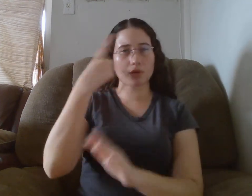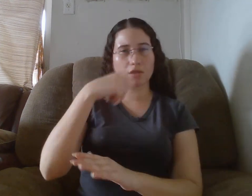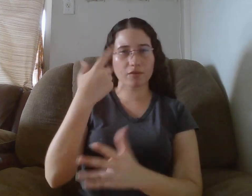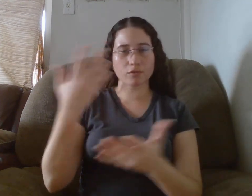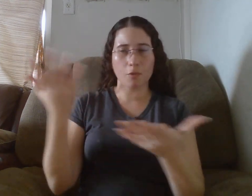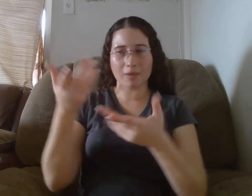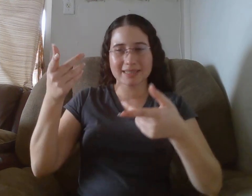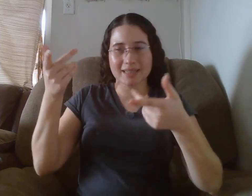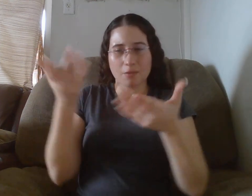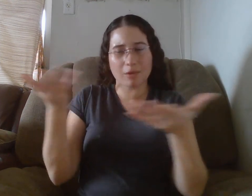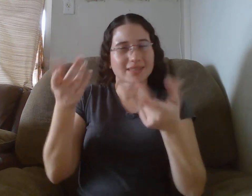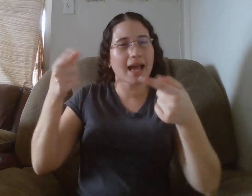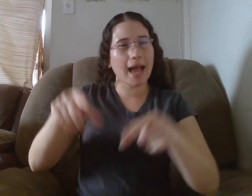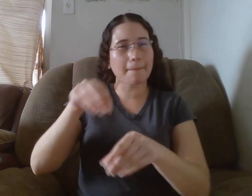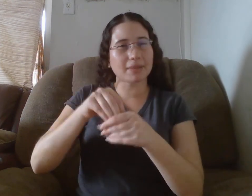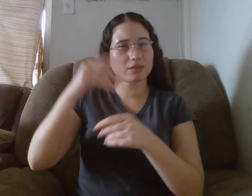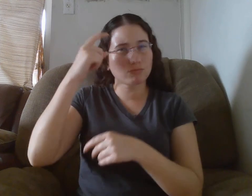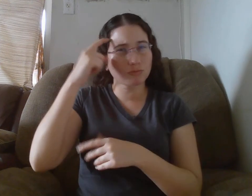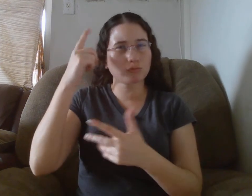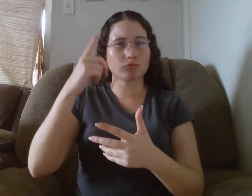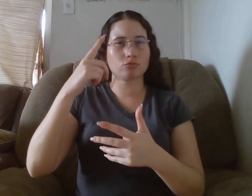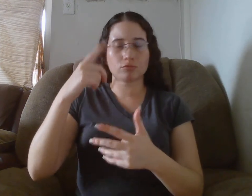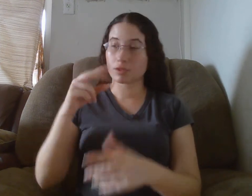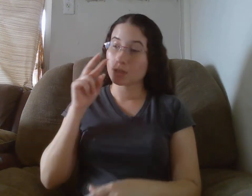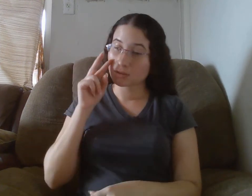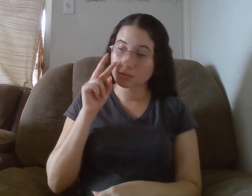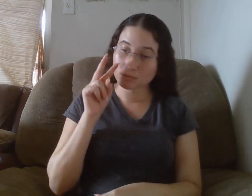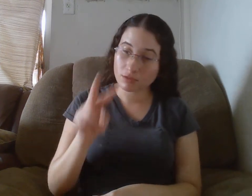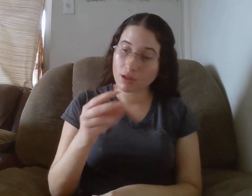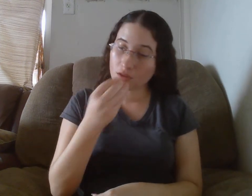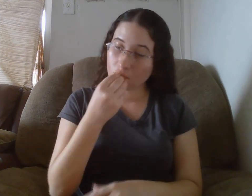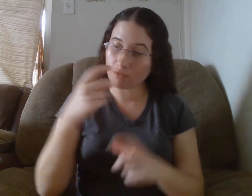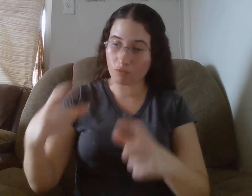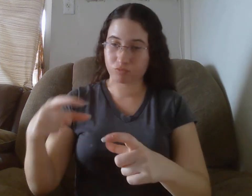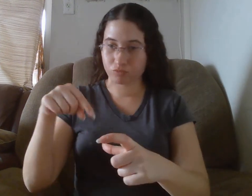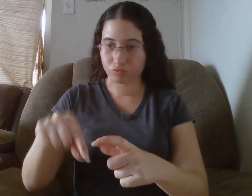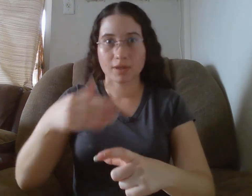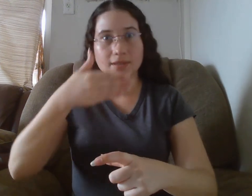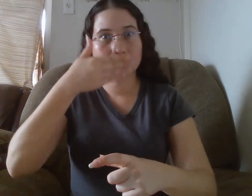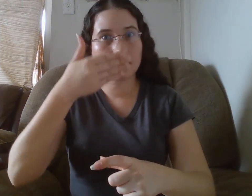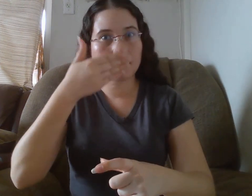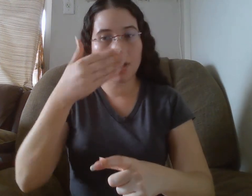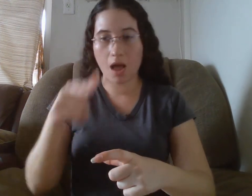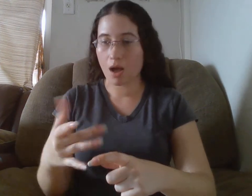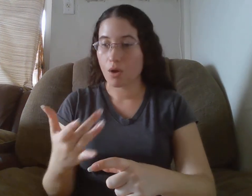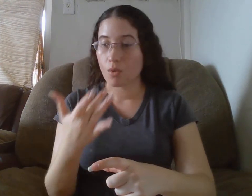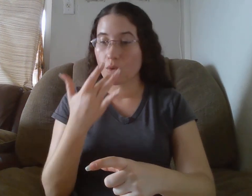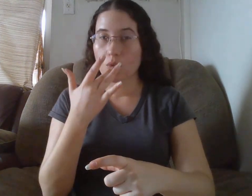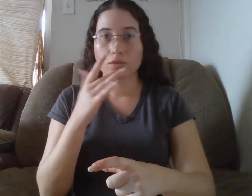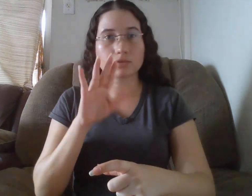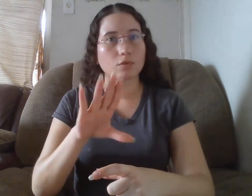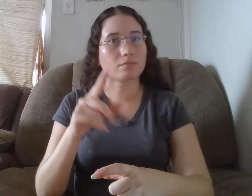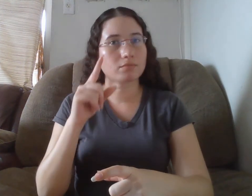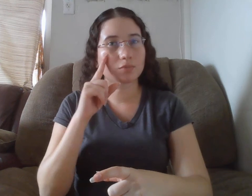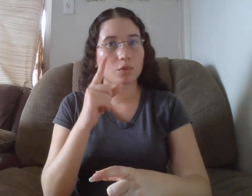happening. You see the food, you might smell the food or taste the food, and your senses are stimulated. And